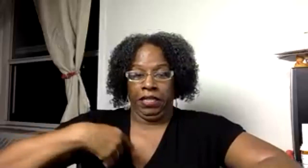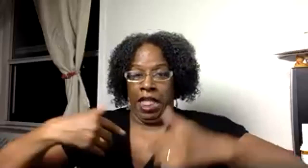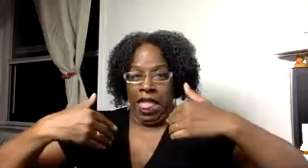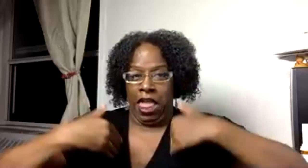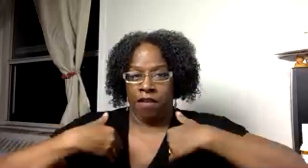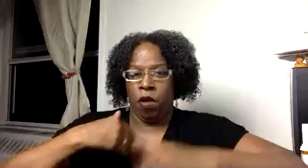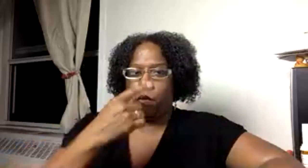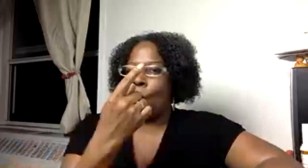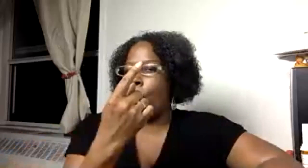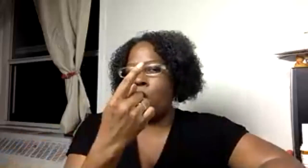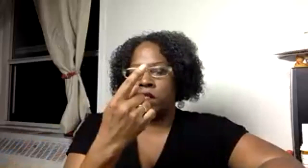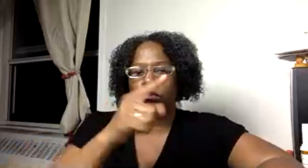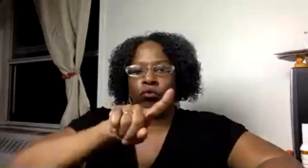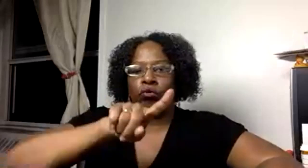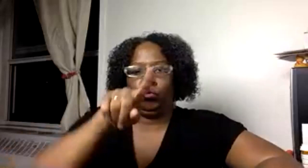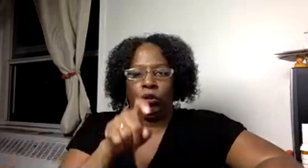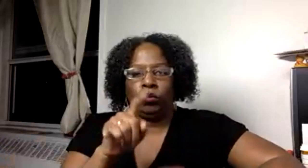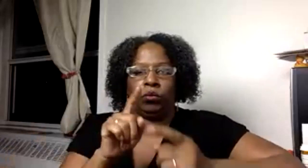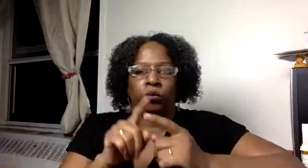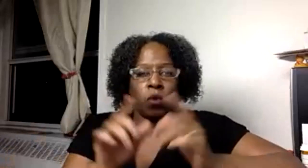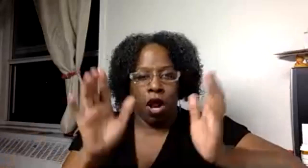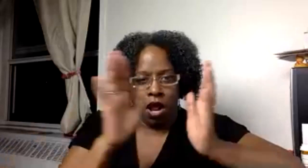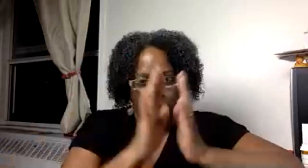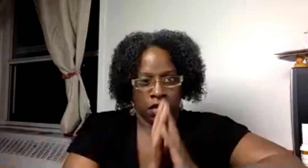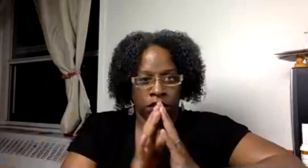From Ryan. Washington, Ryan. and Ryan. there's.